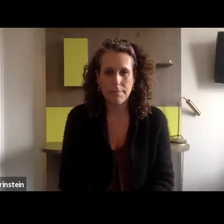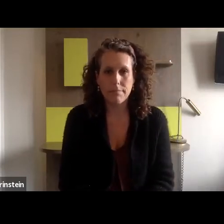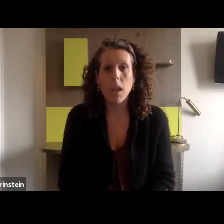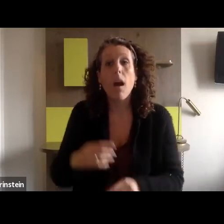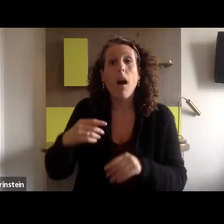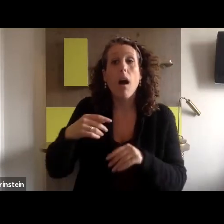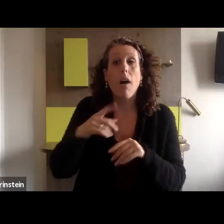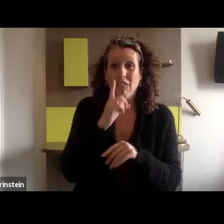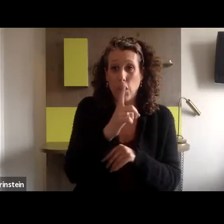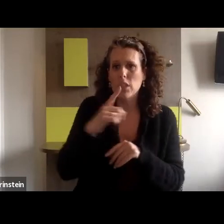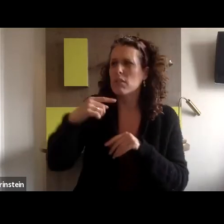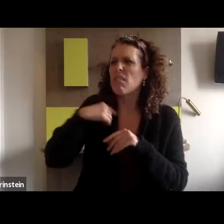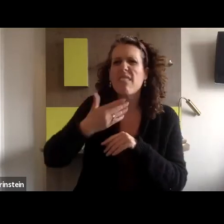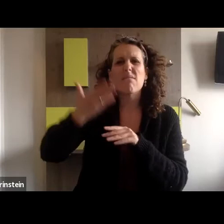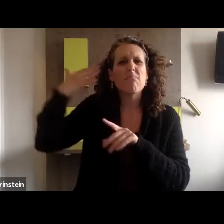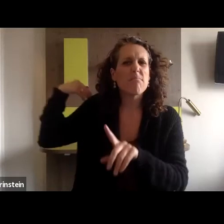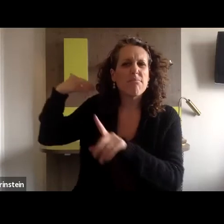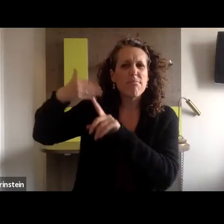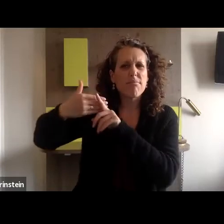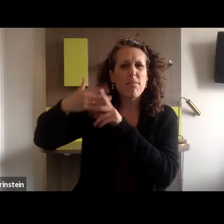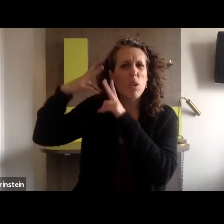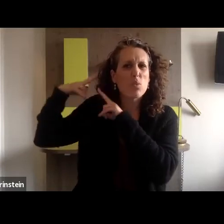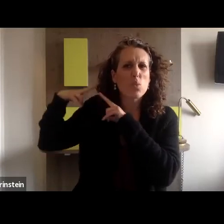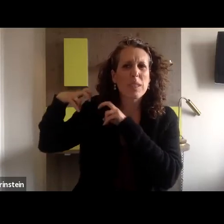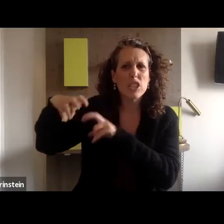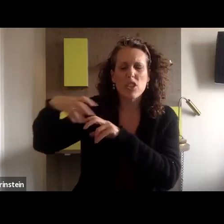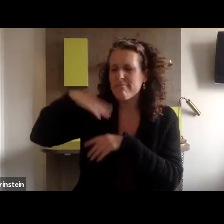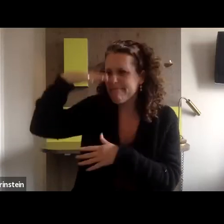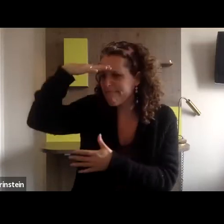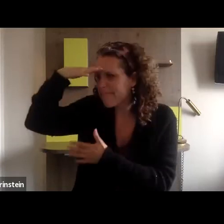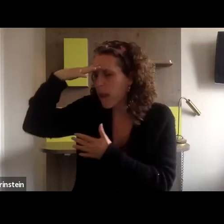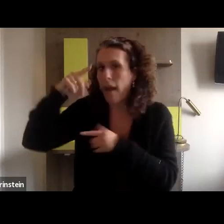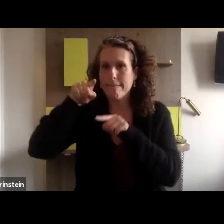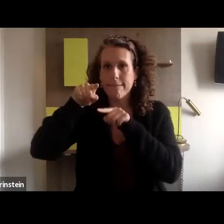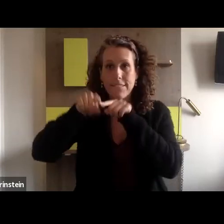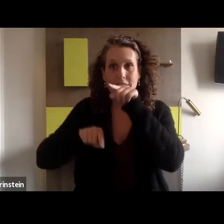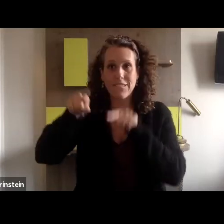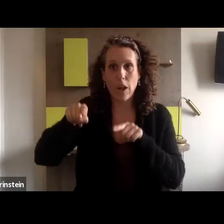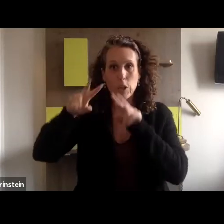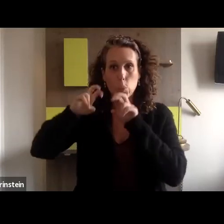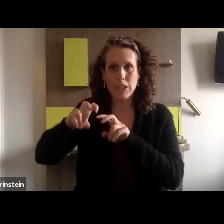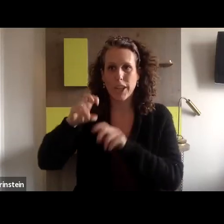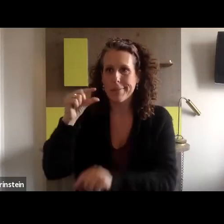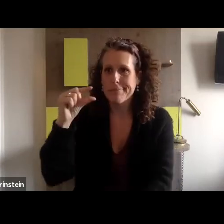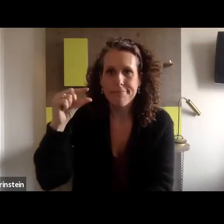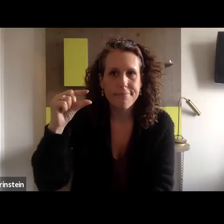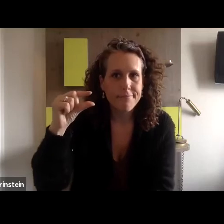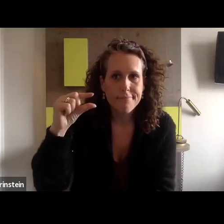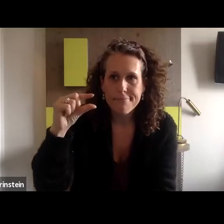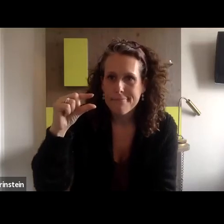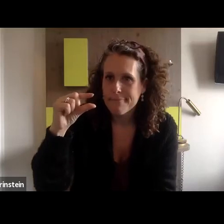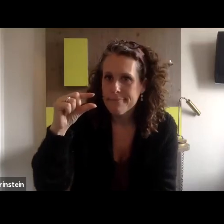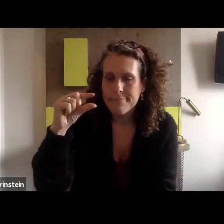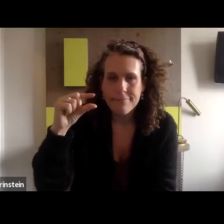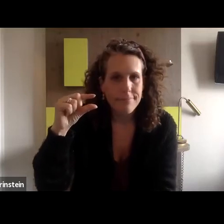literature, there hasn't been done a lot of research on variants, and it's basically one of the core questions